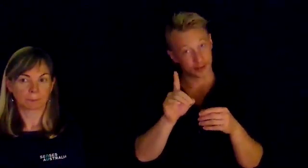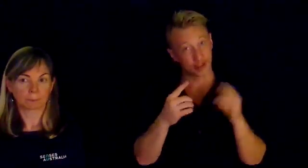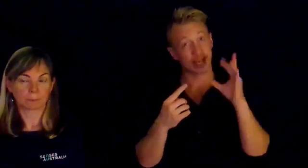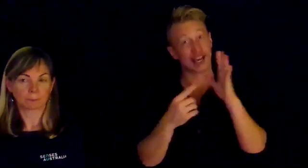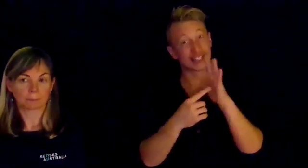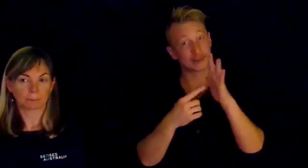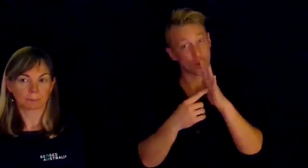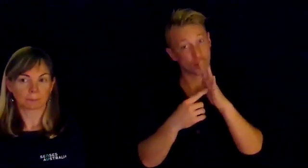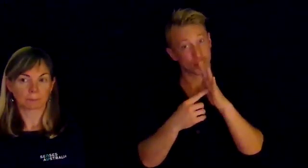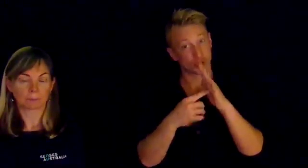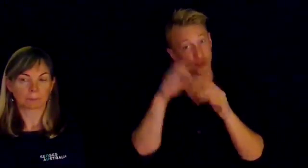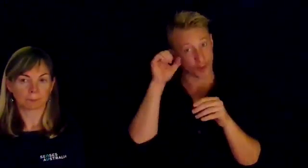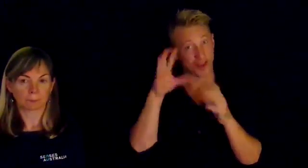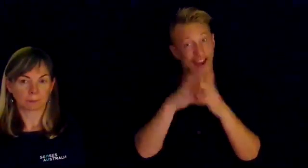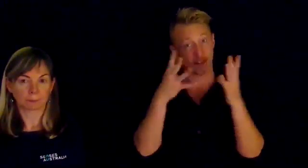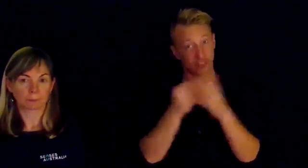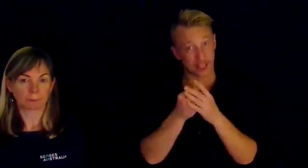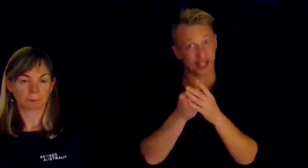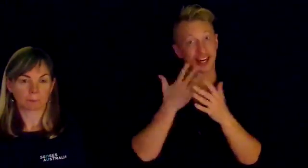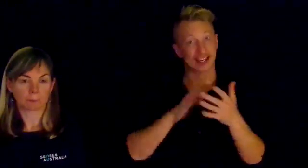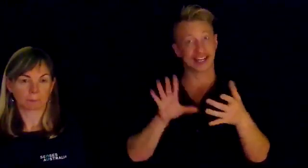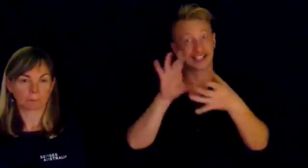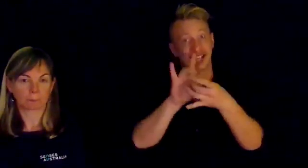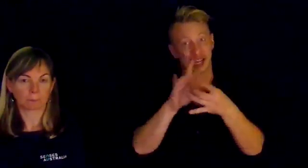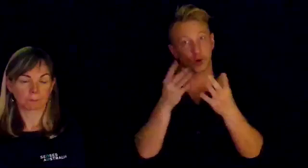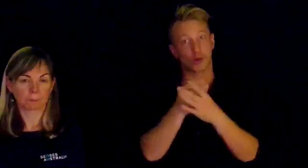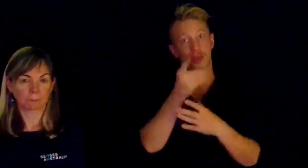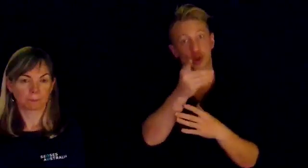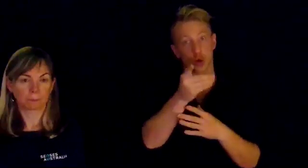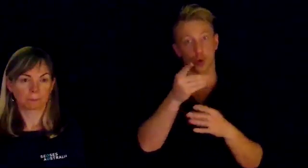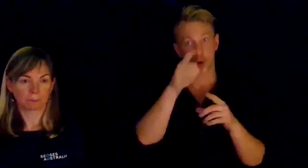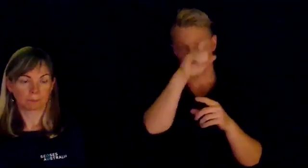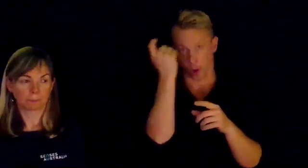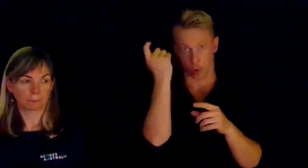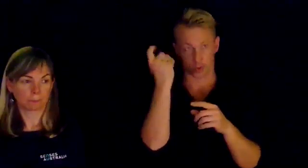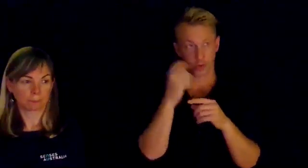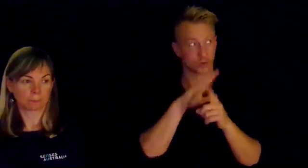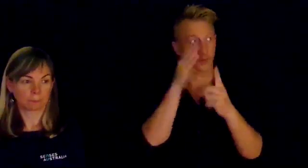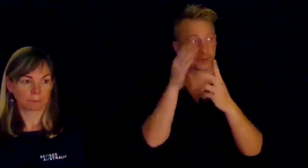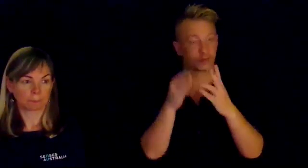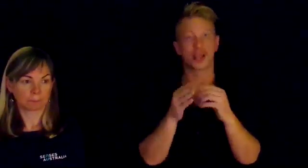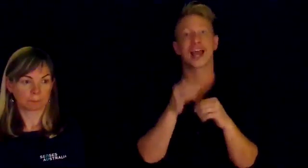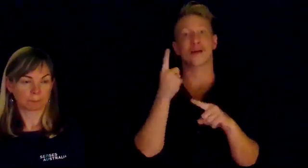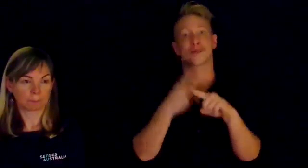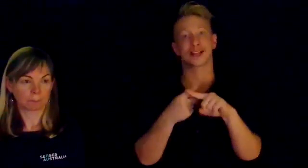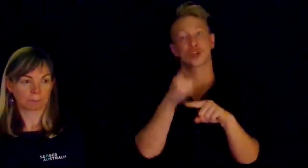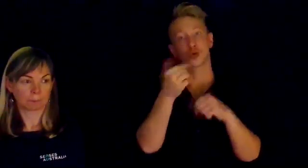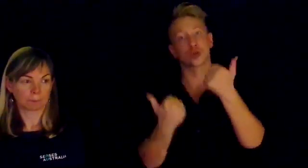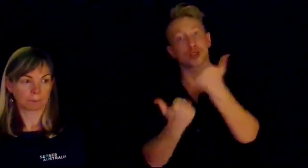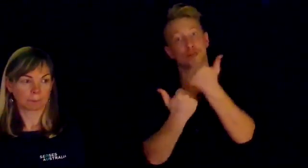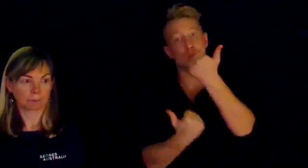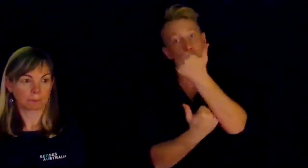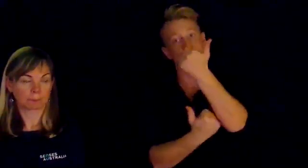to your goals, and that those goals and the supports that you need have to be deemed